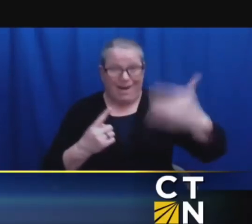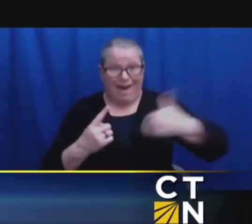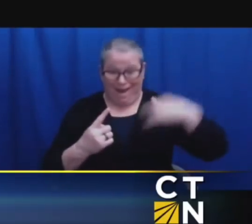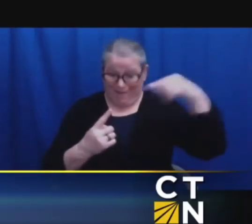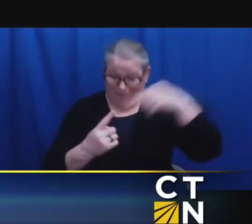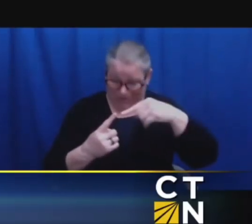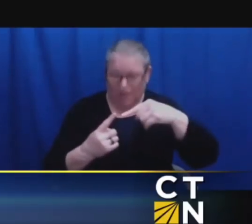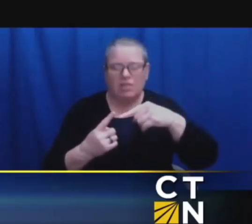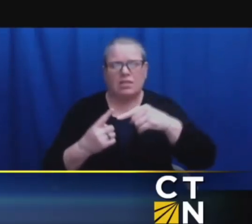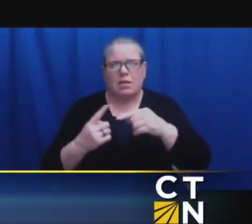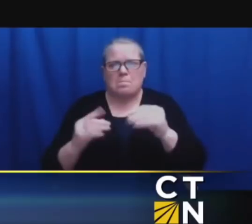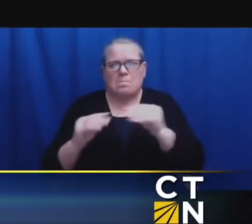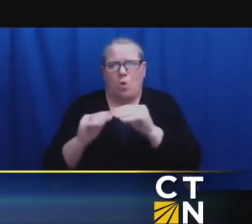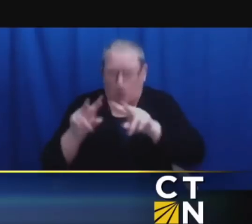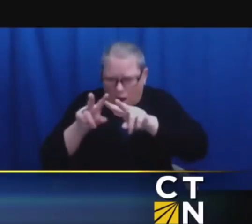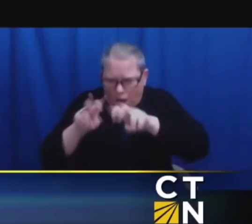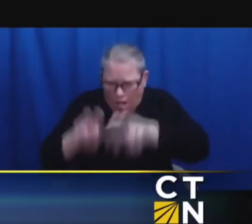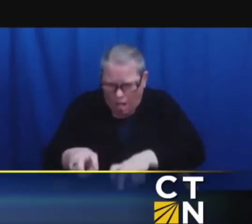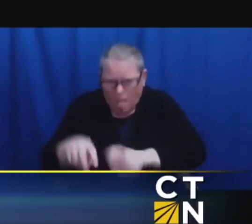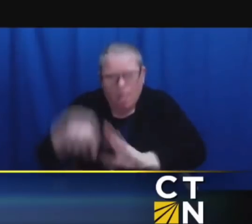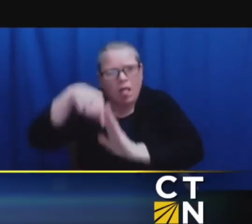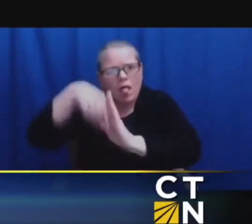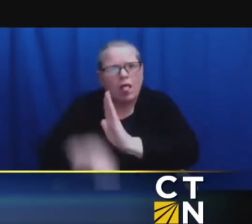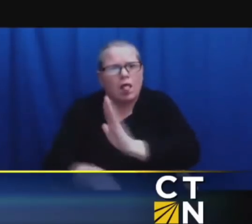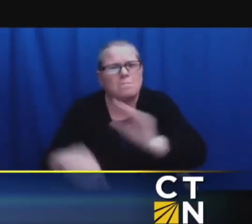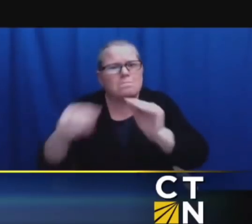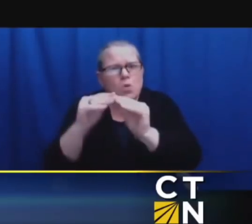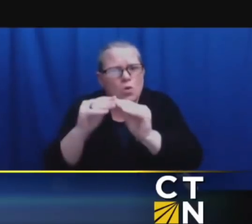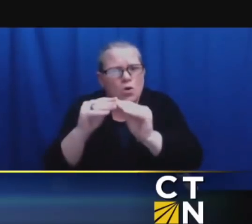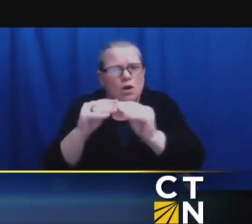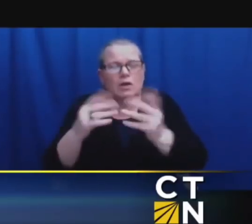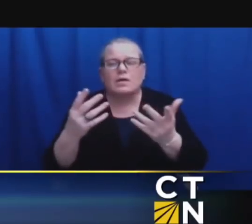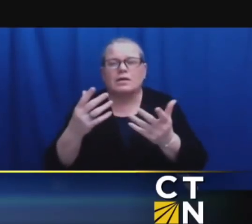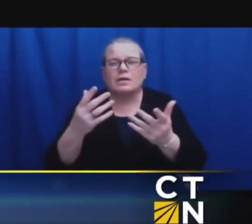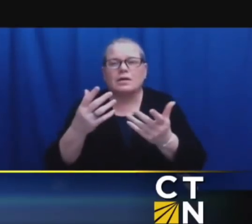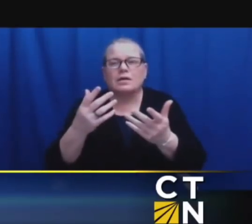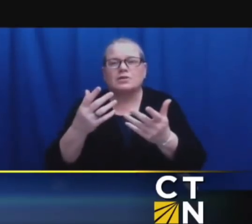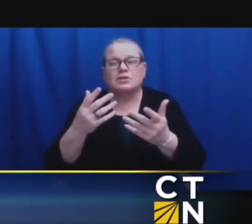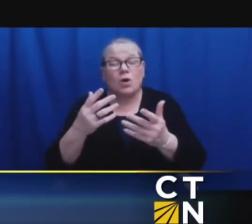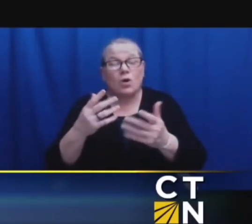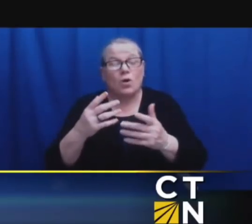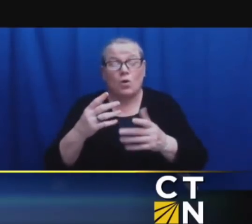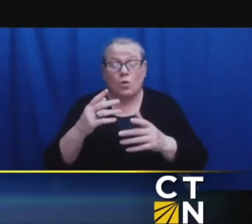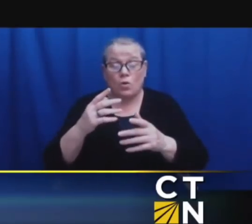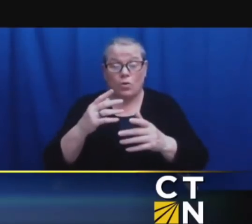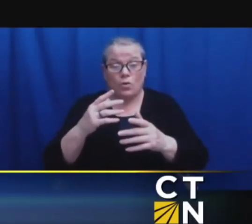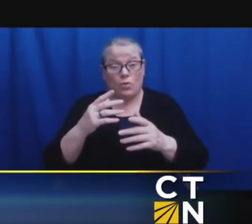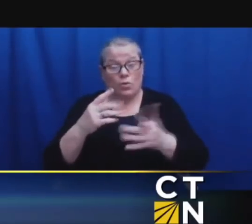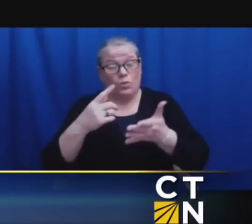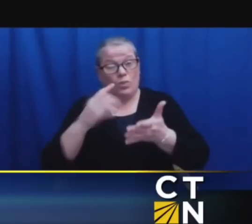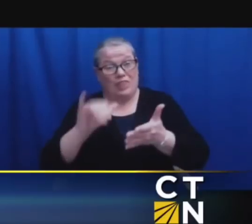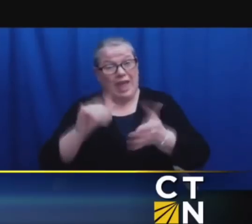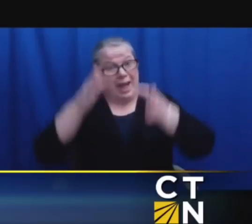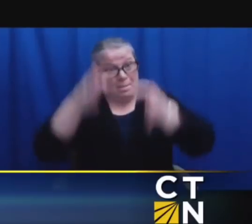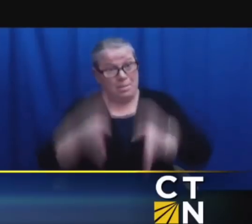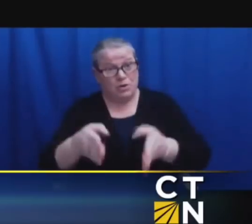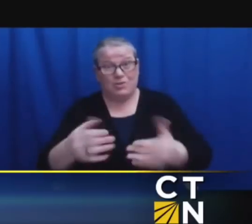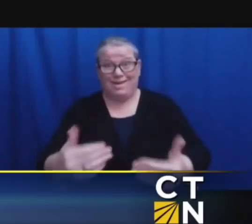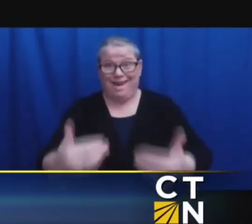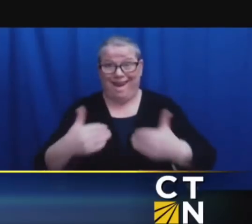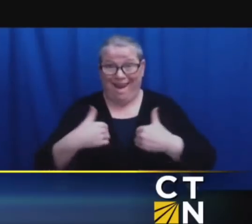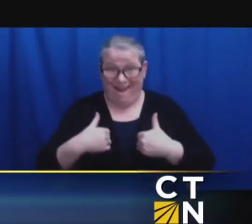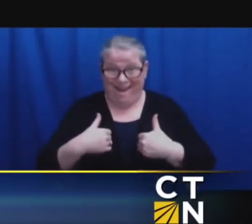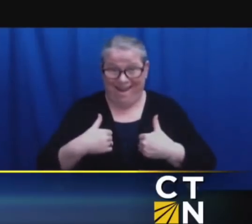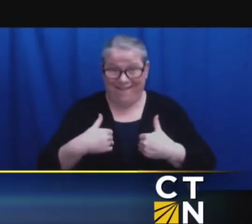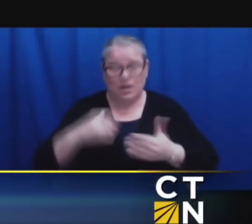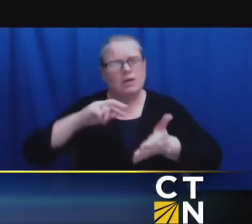the alphabet, saying when we say positive, can we actually look at all the different components of